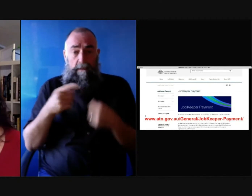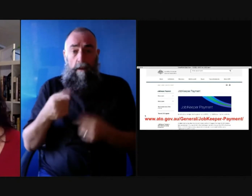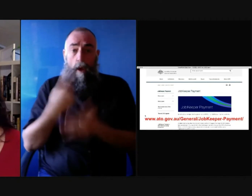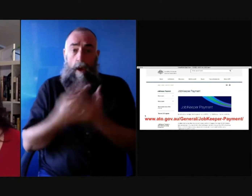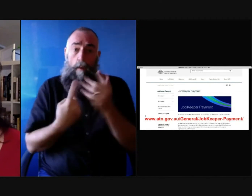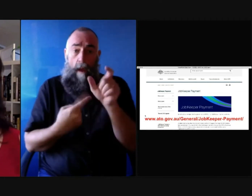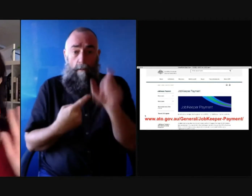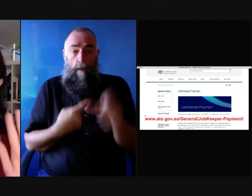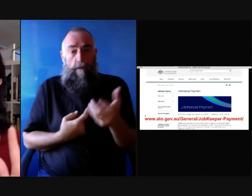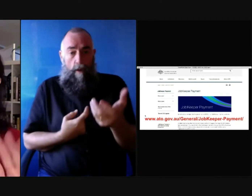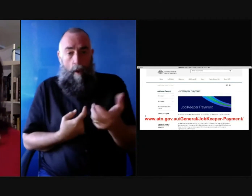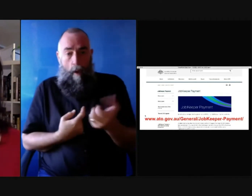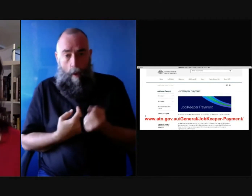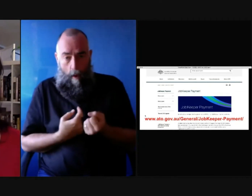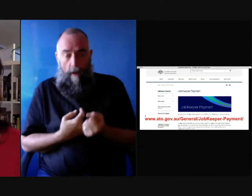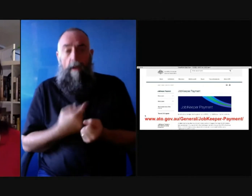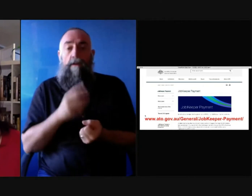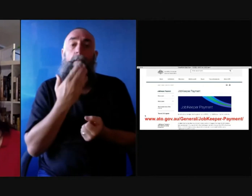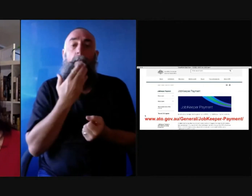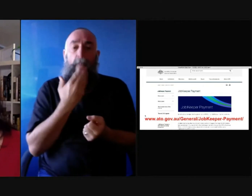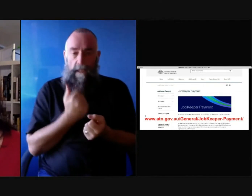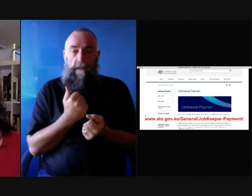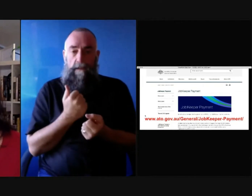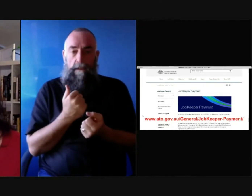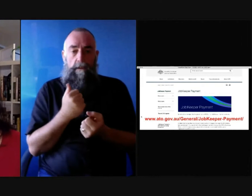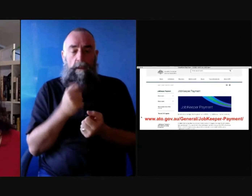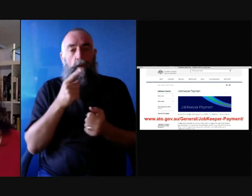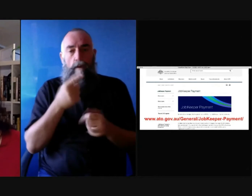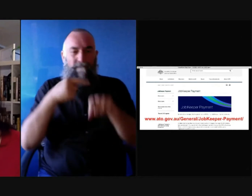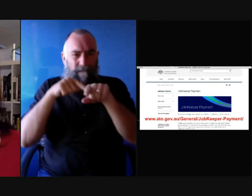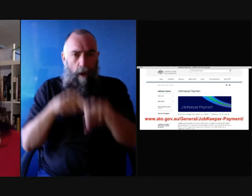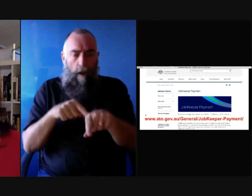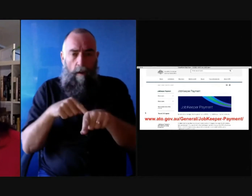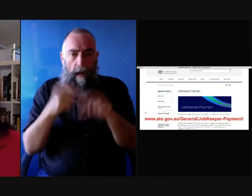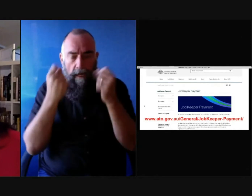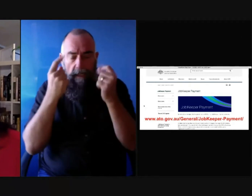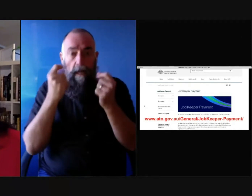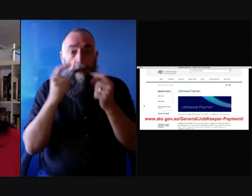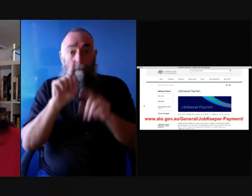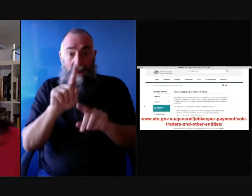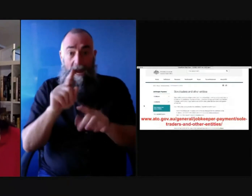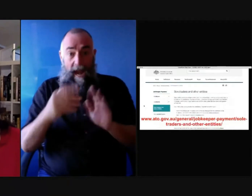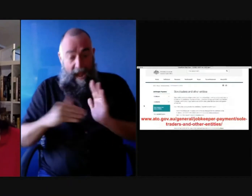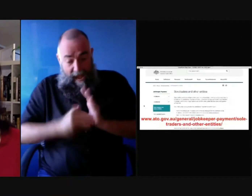more developments on that. I'm just reporting back to you what's available right now.